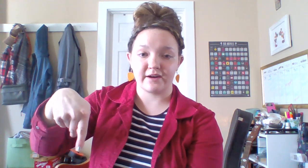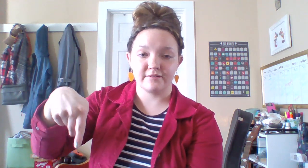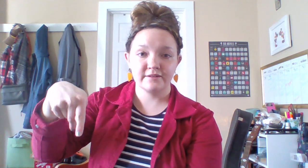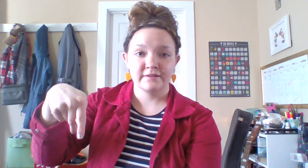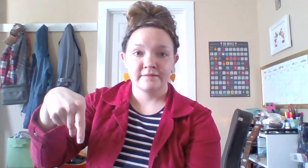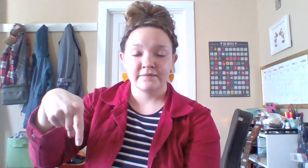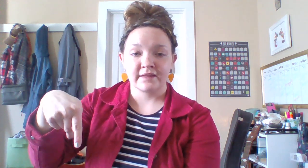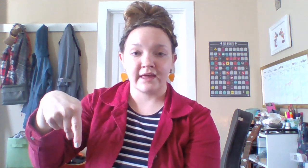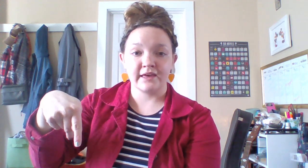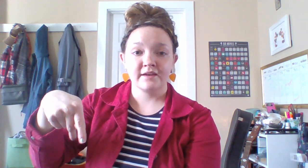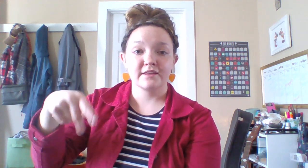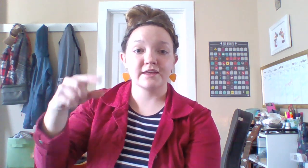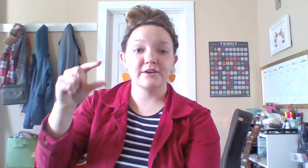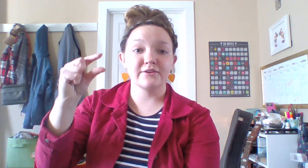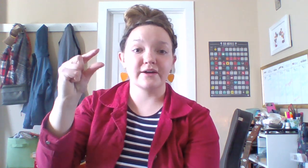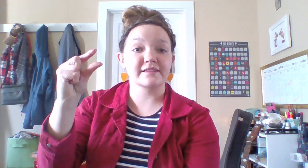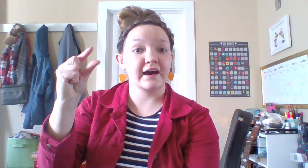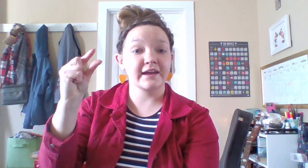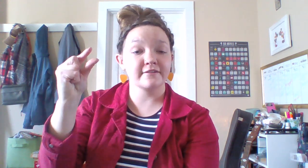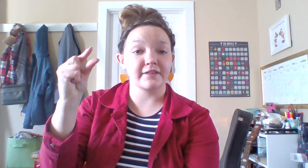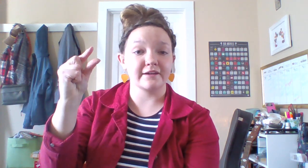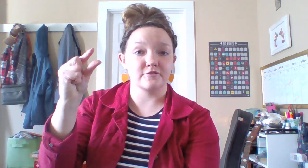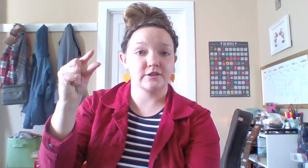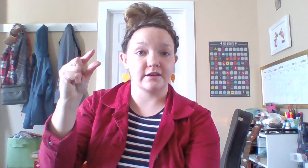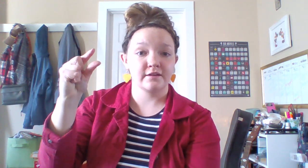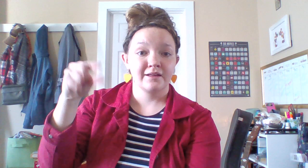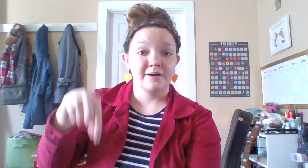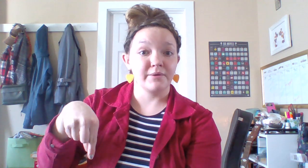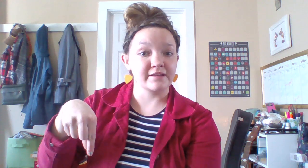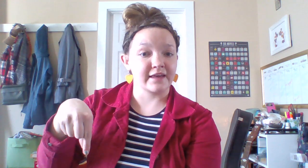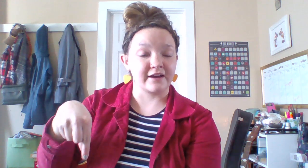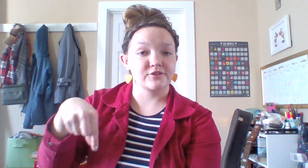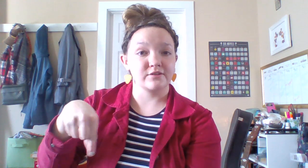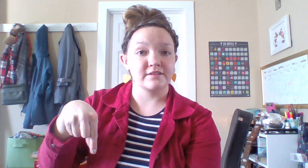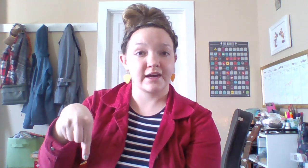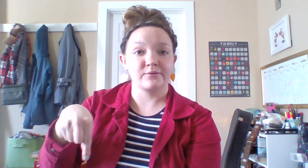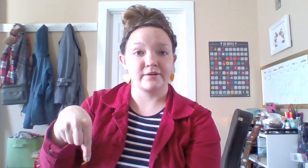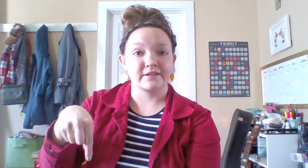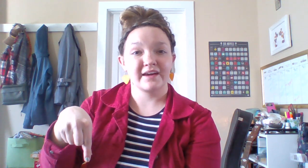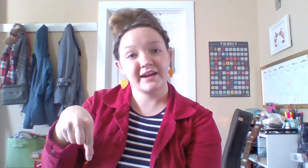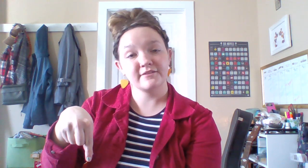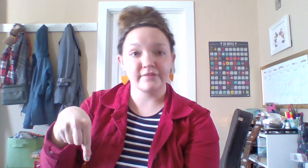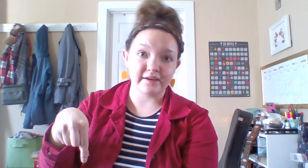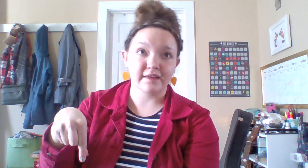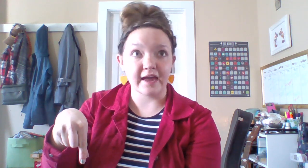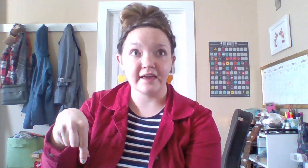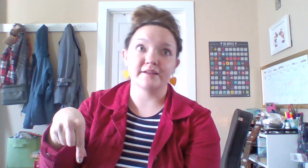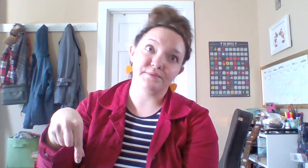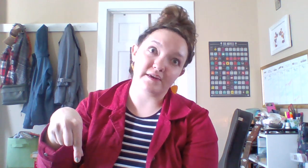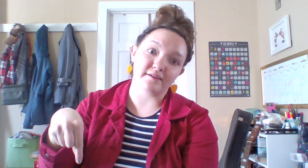ground. Okay, Q is kind of like G, but it's actually downward. Kind of like K and P.